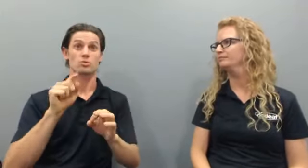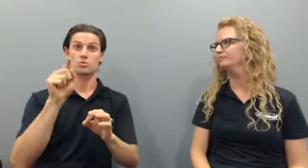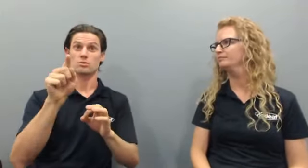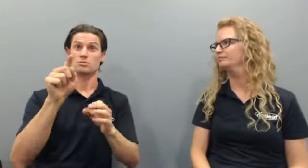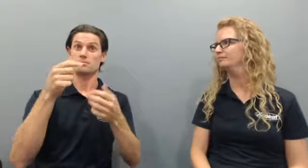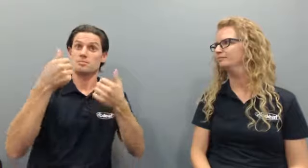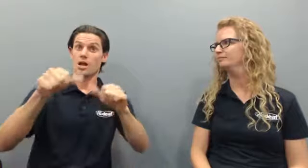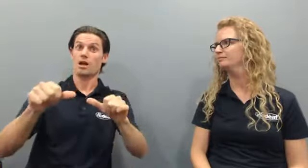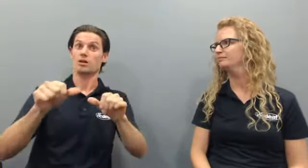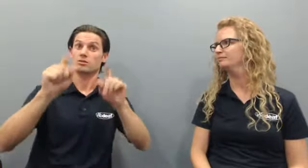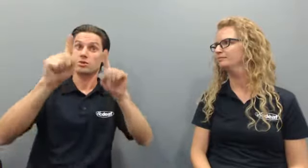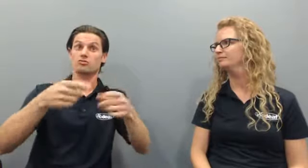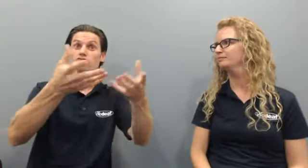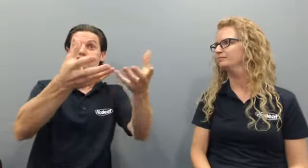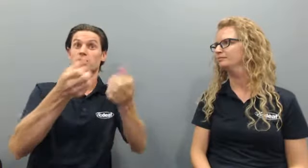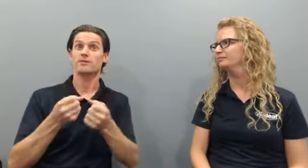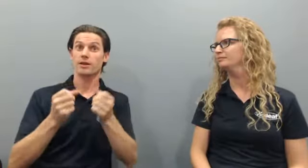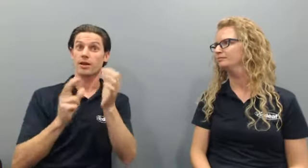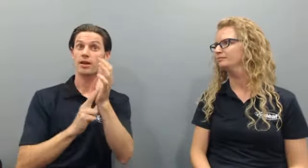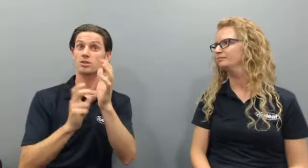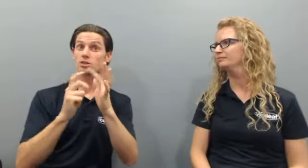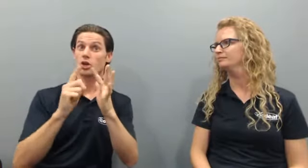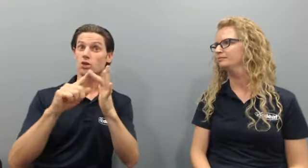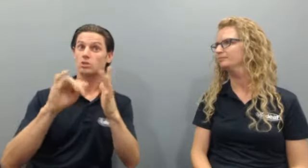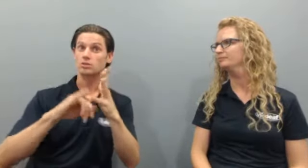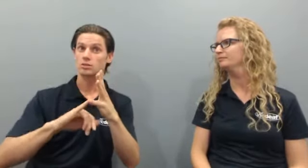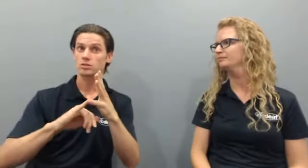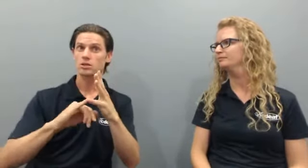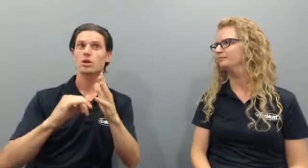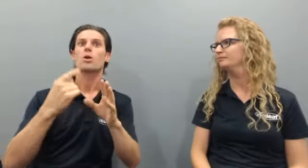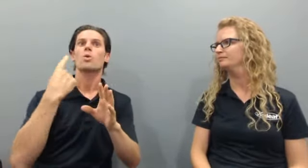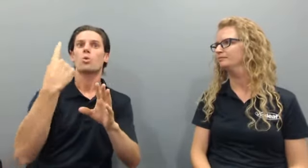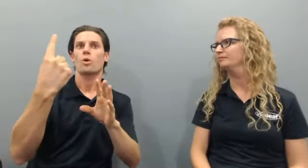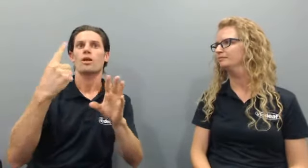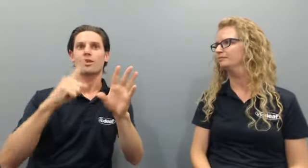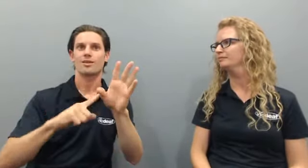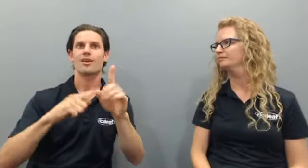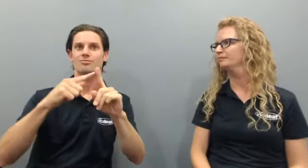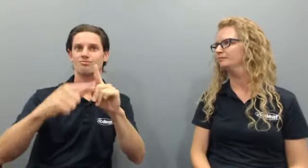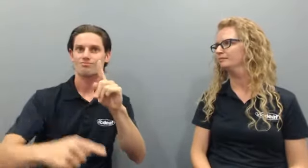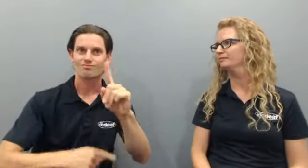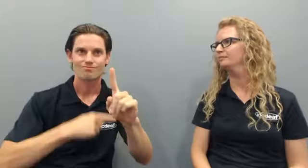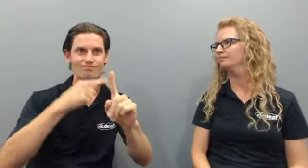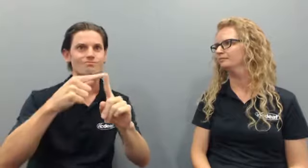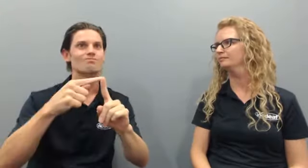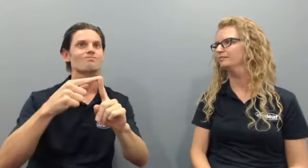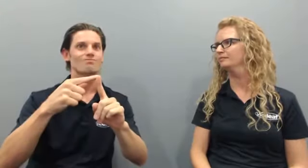a great question. So when you receive your NDIS package, it will last for a